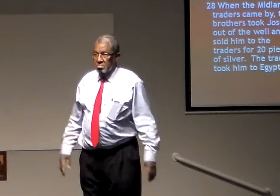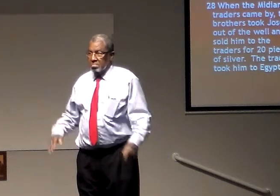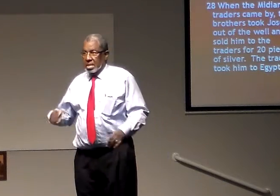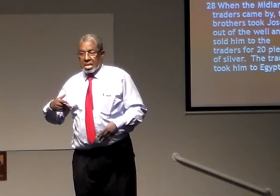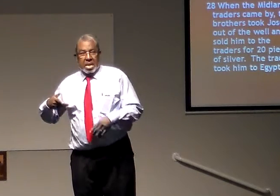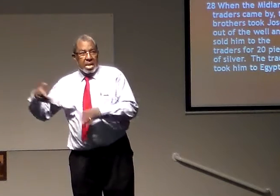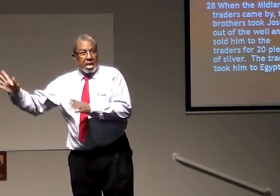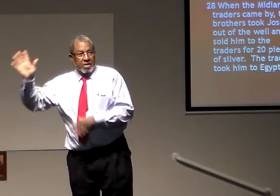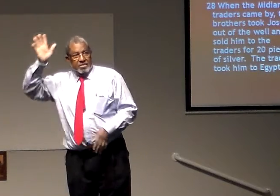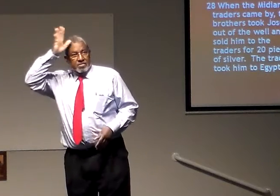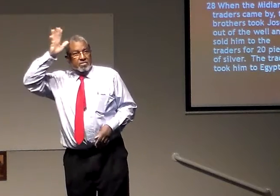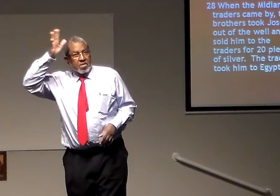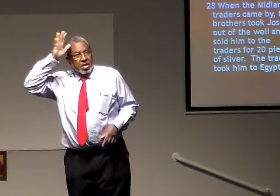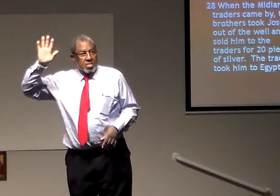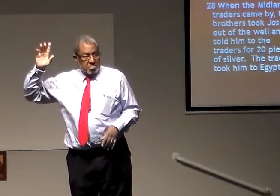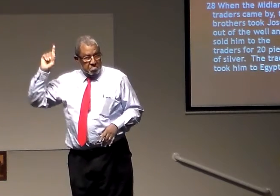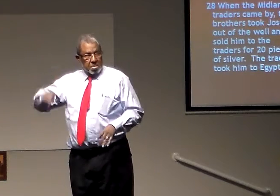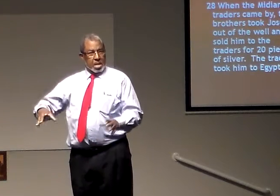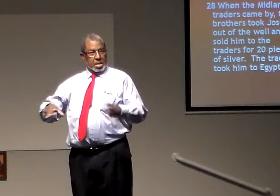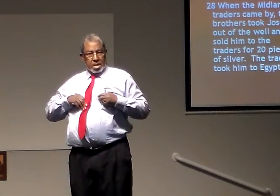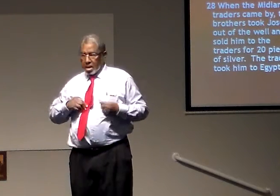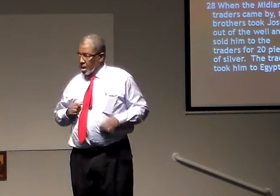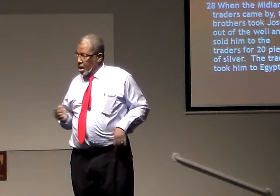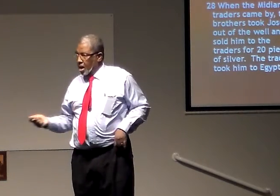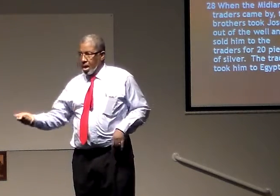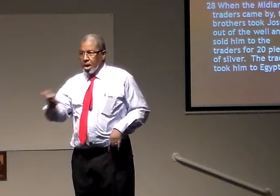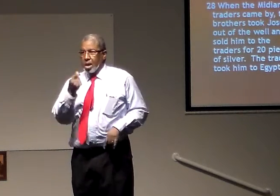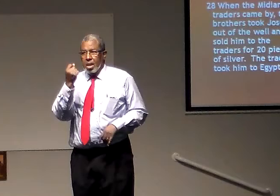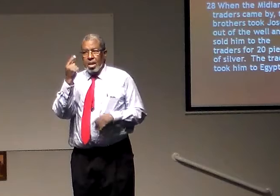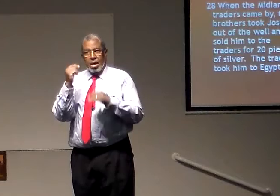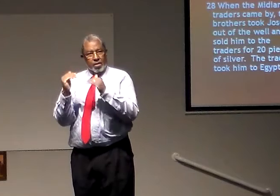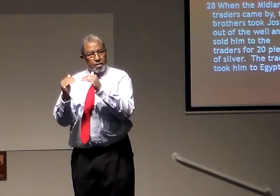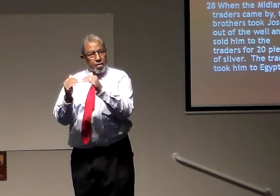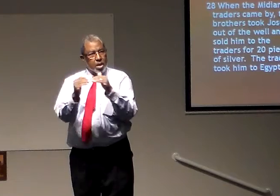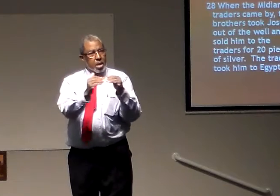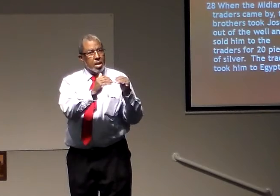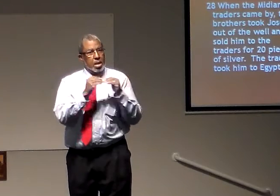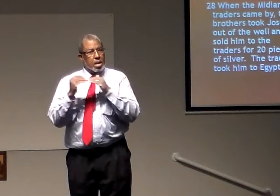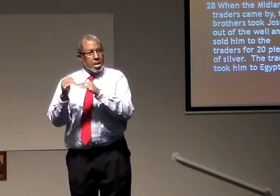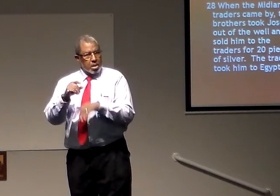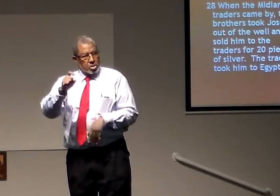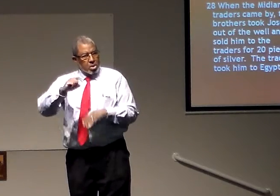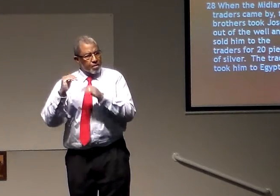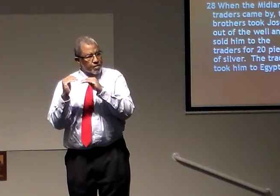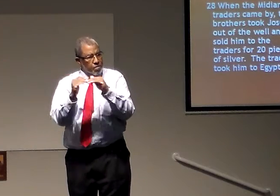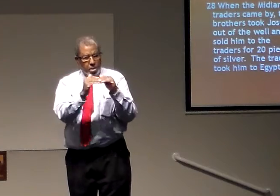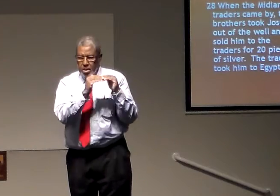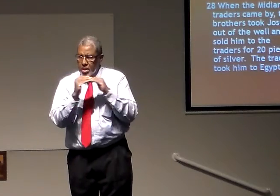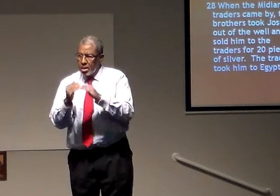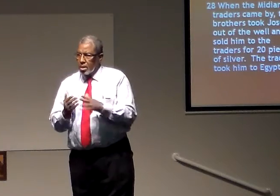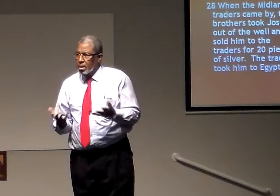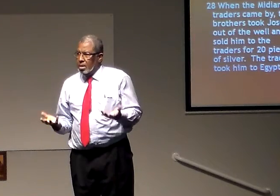No. They let Father must accept all 11 brothers. To be fair.